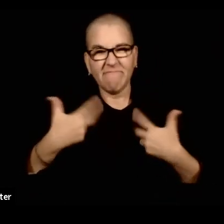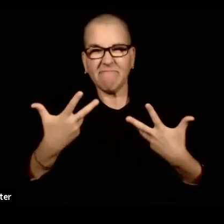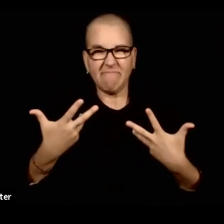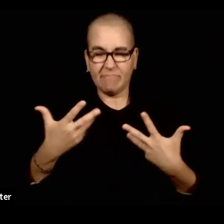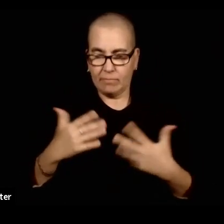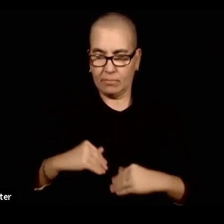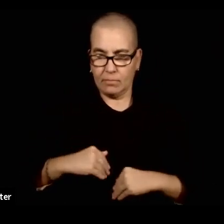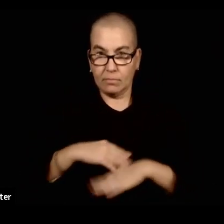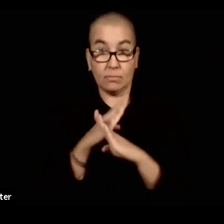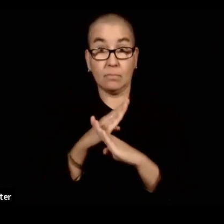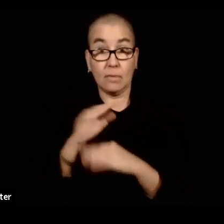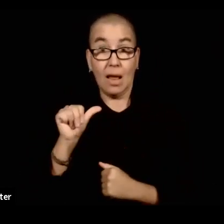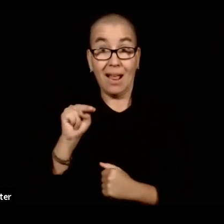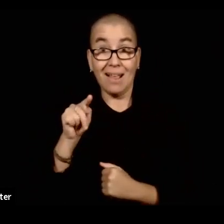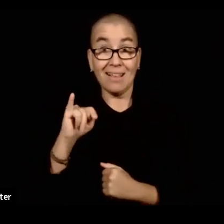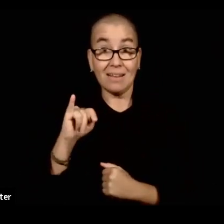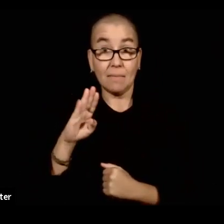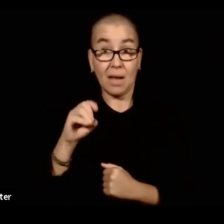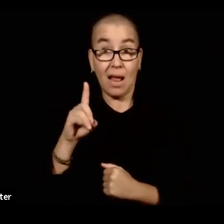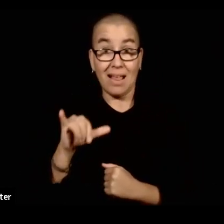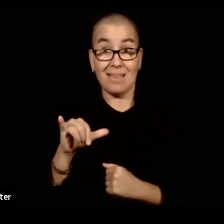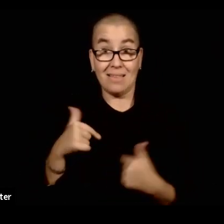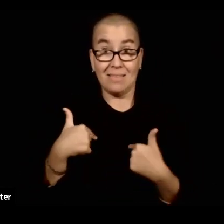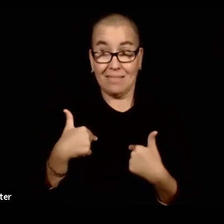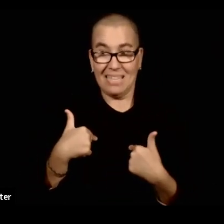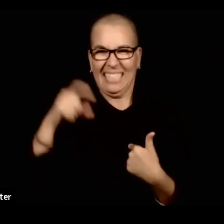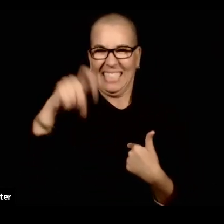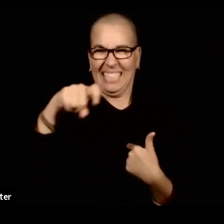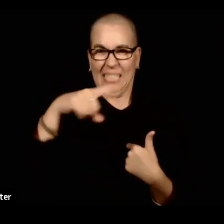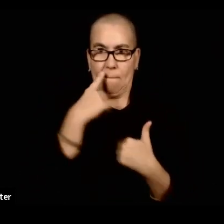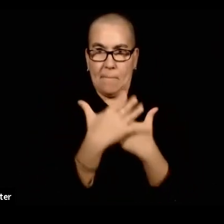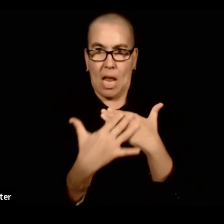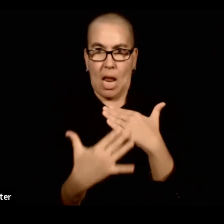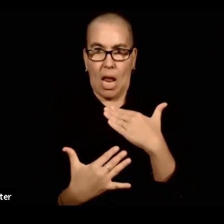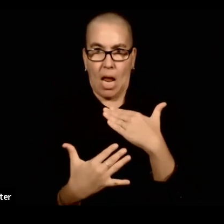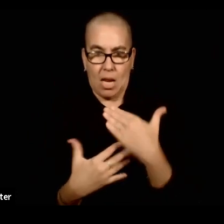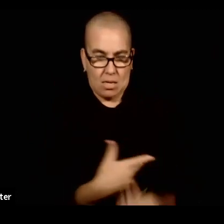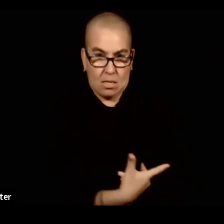this plasma is being evaluated by a number of researchers as treatment